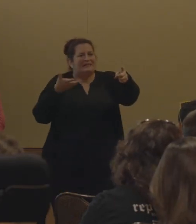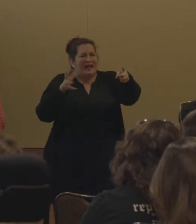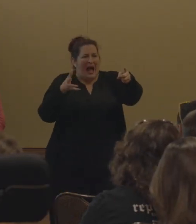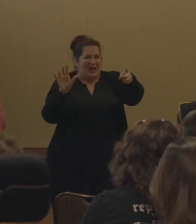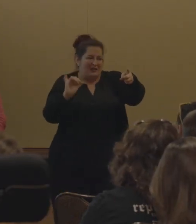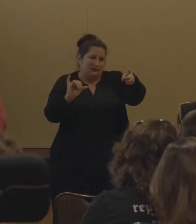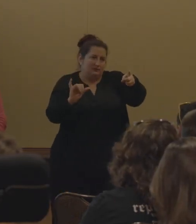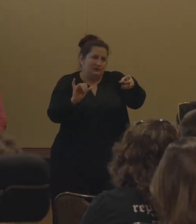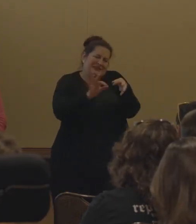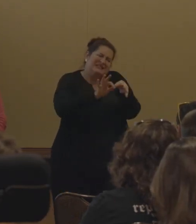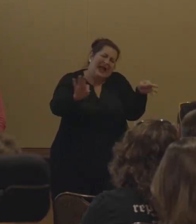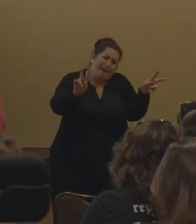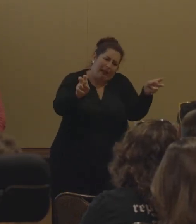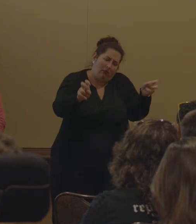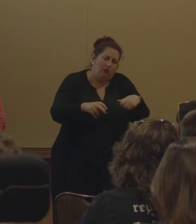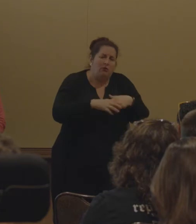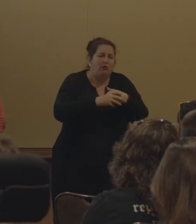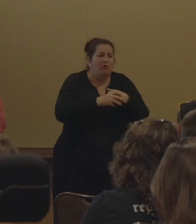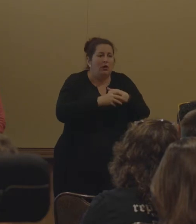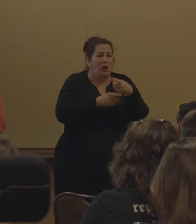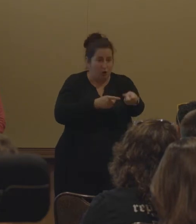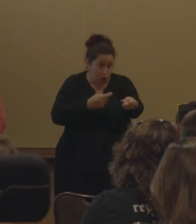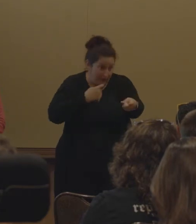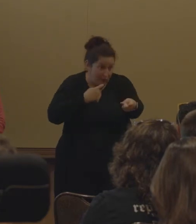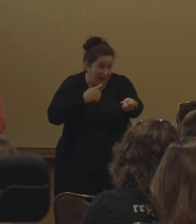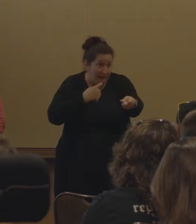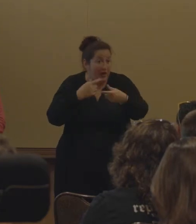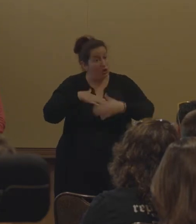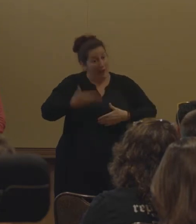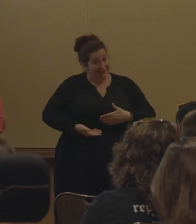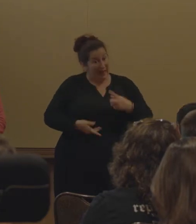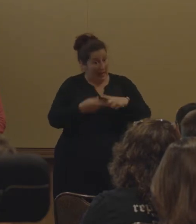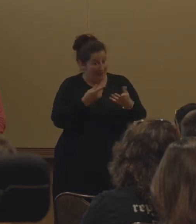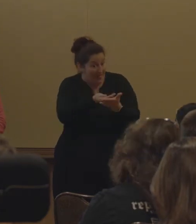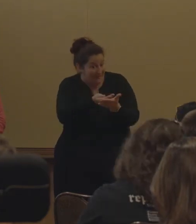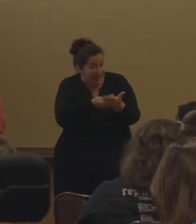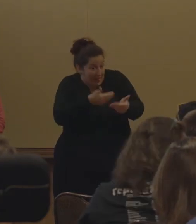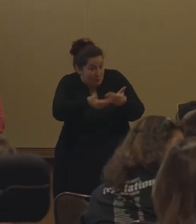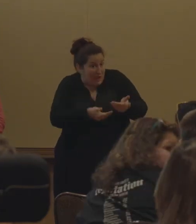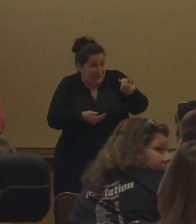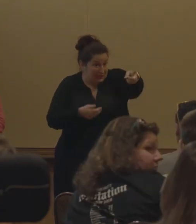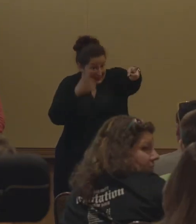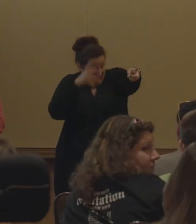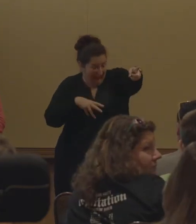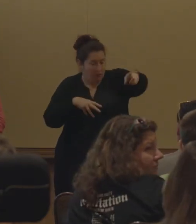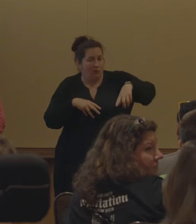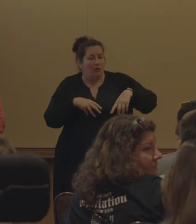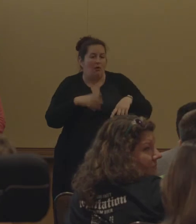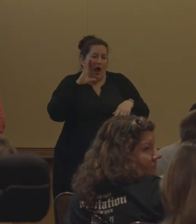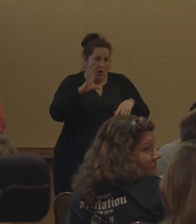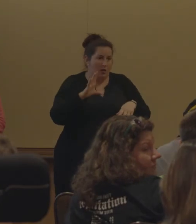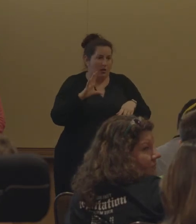a statement. The gentleman in front who's upset about, the funding and the process and everything like that, I will